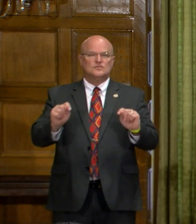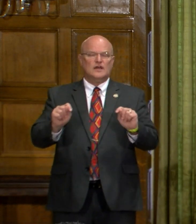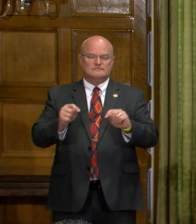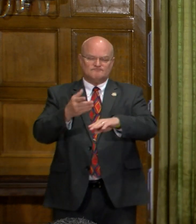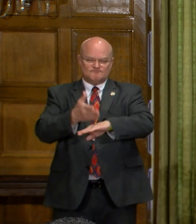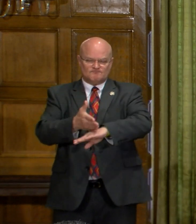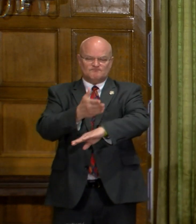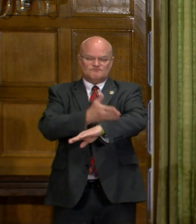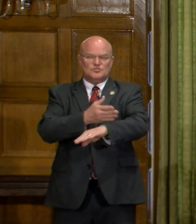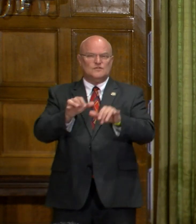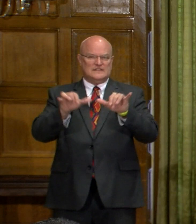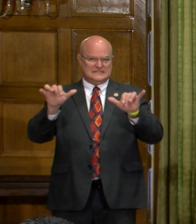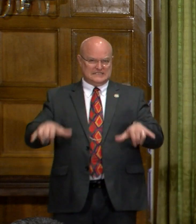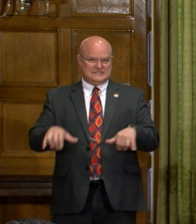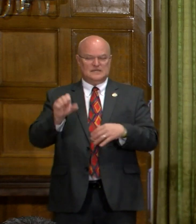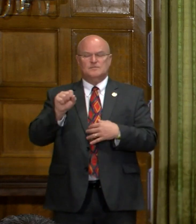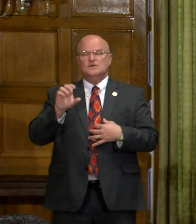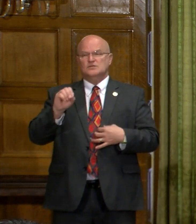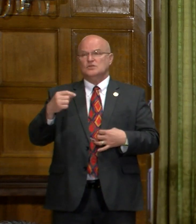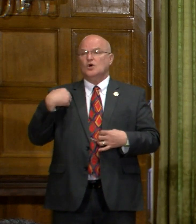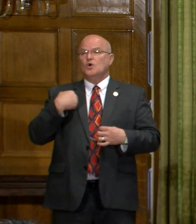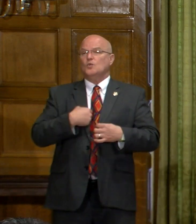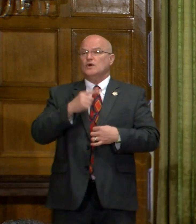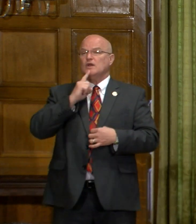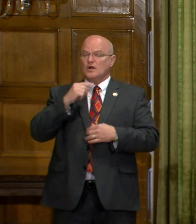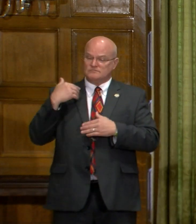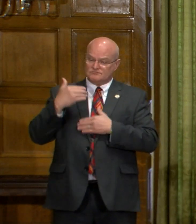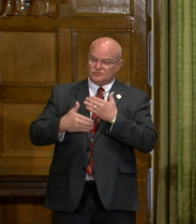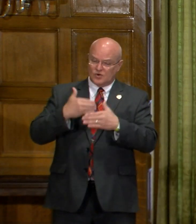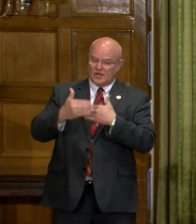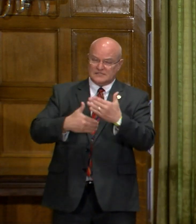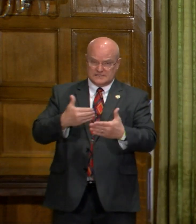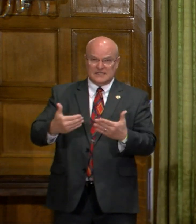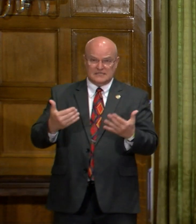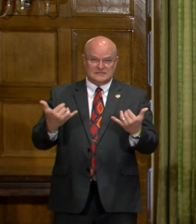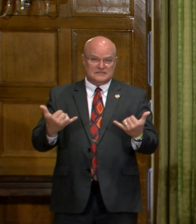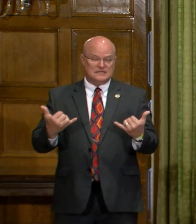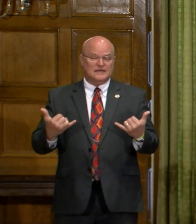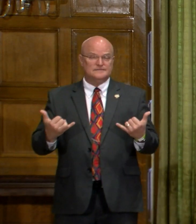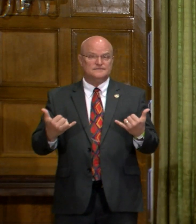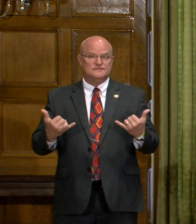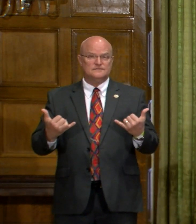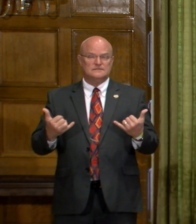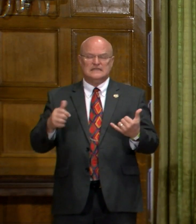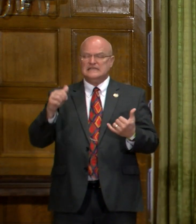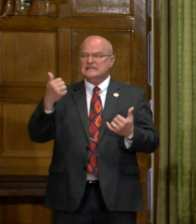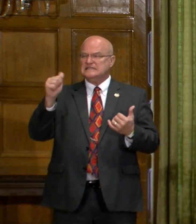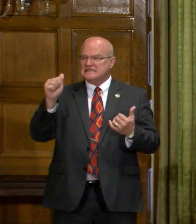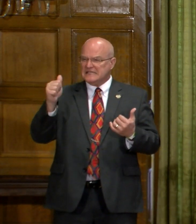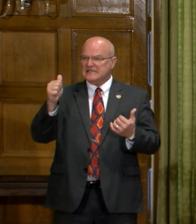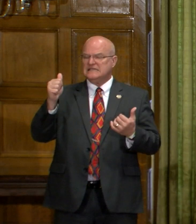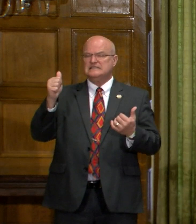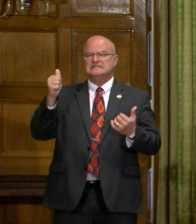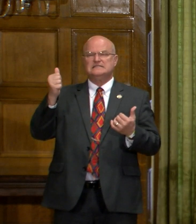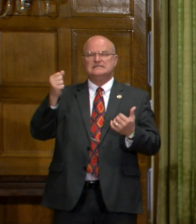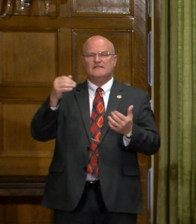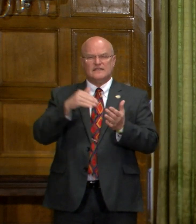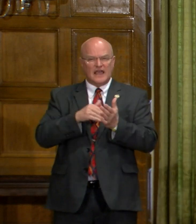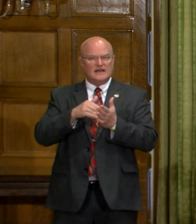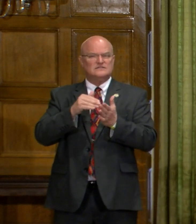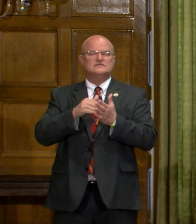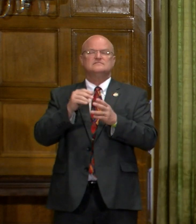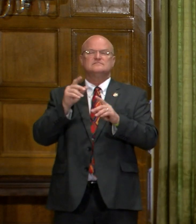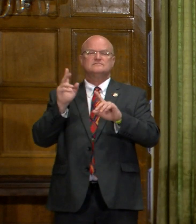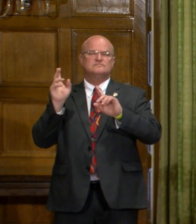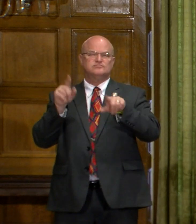trying to improve the system. So we are getting processed. Tens of thousands are getting processed, so